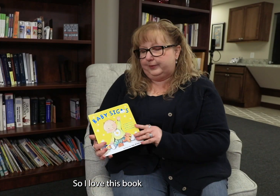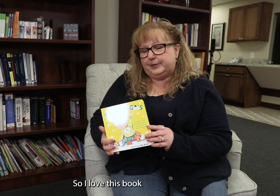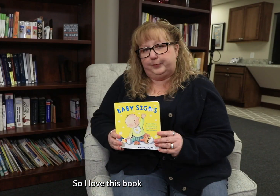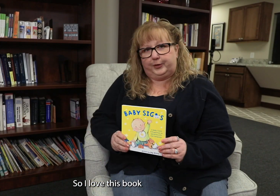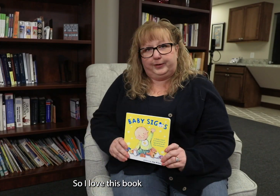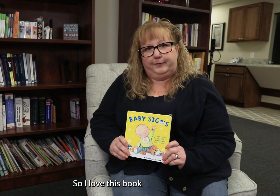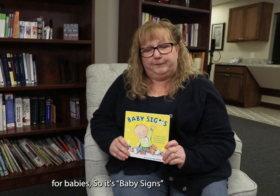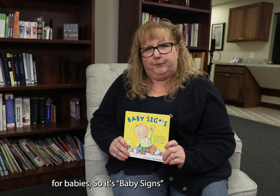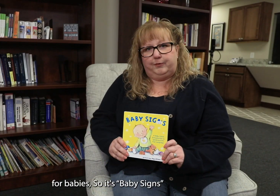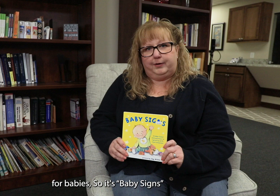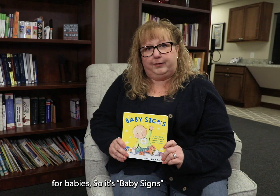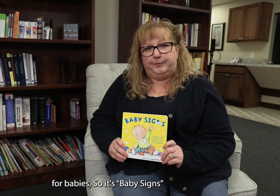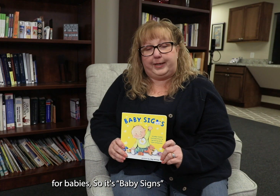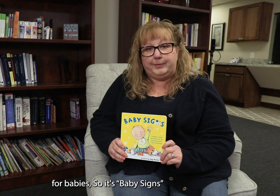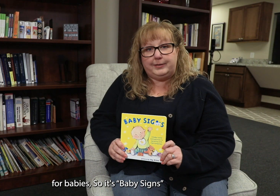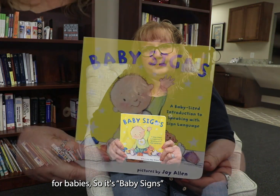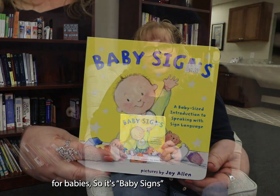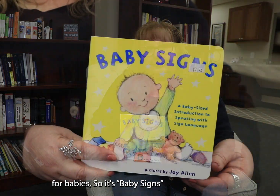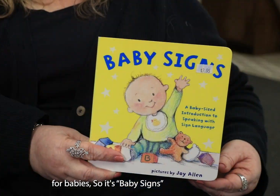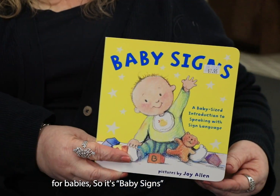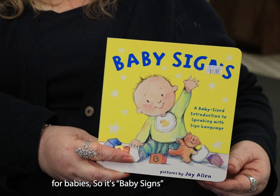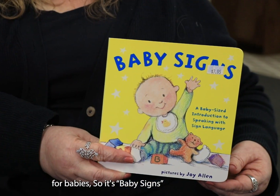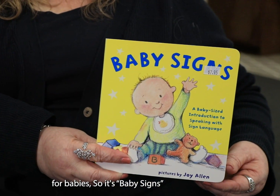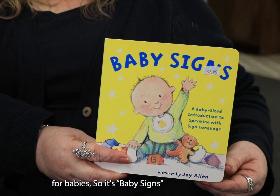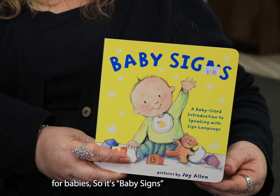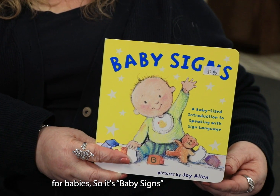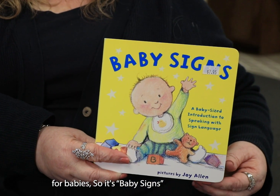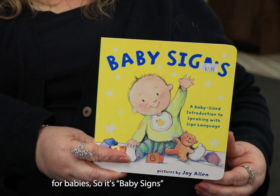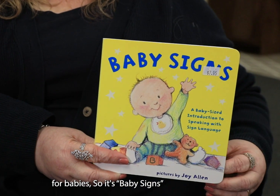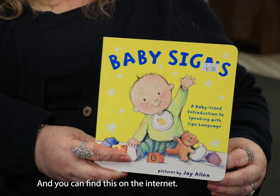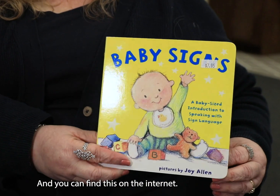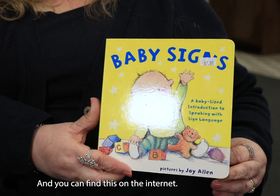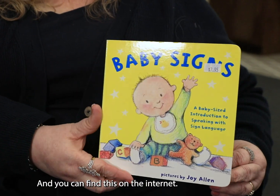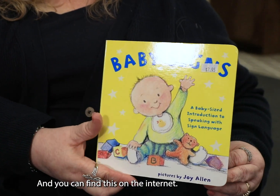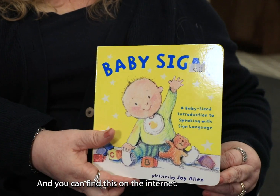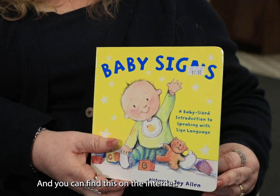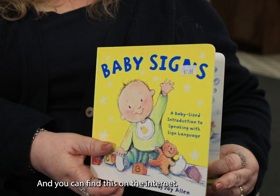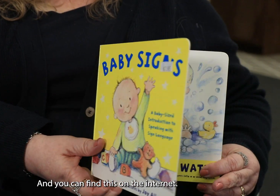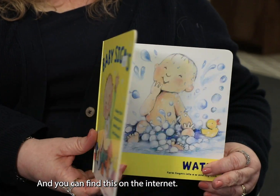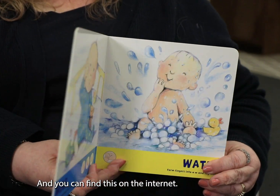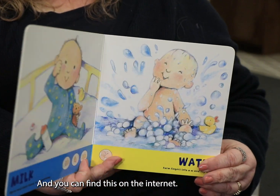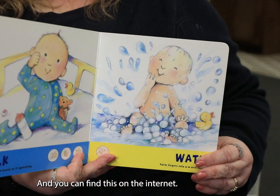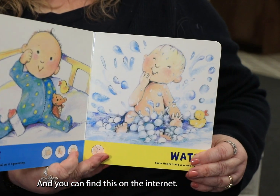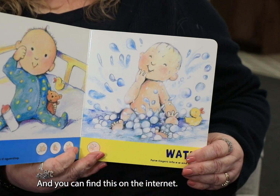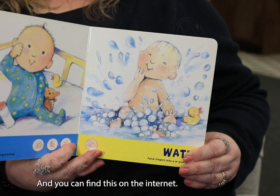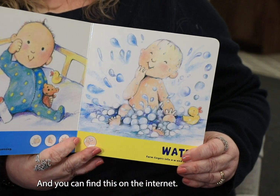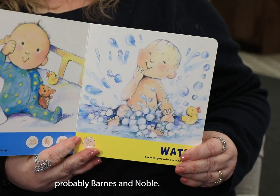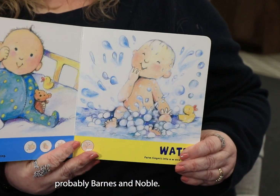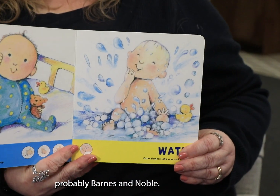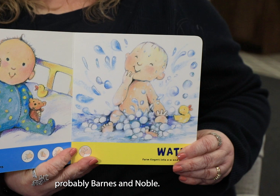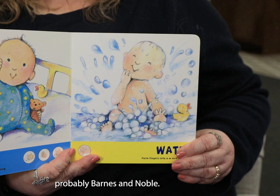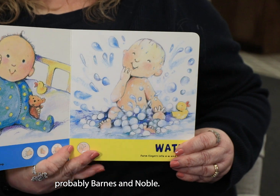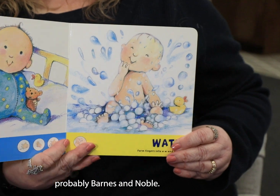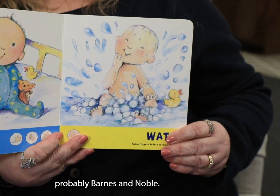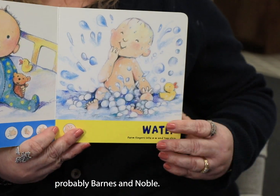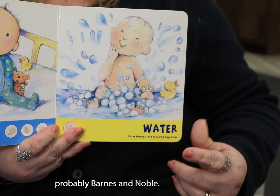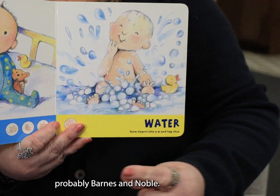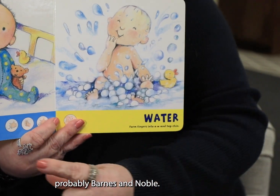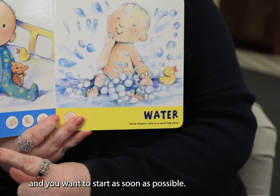this book for babies. So it's Baby Signs, and you can find this on the internet. Probably Barnes & Noble, and you want